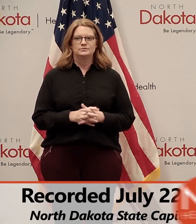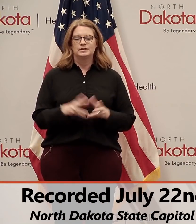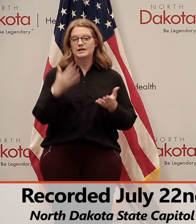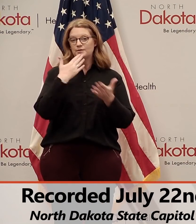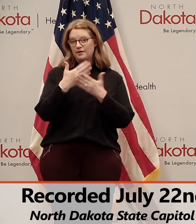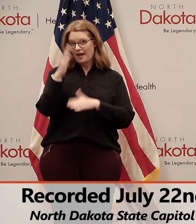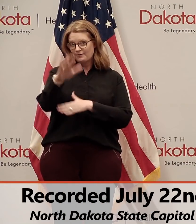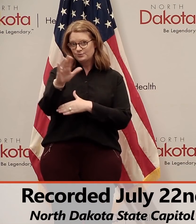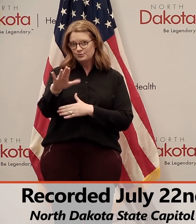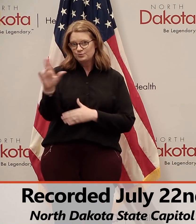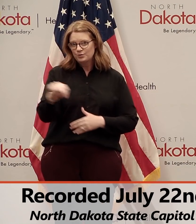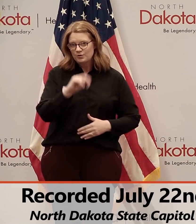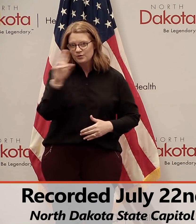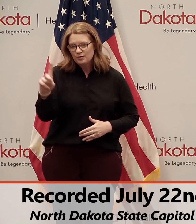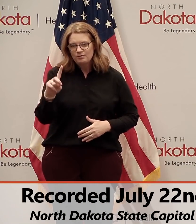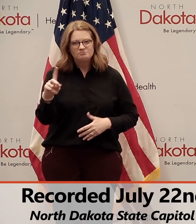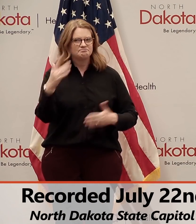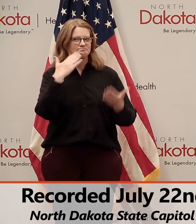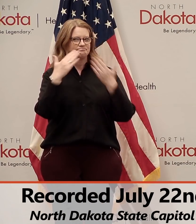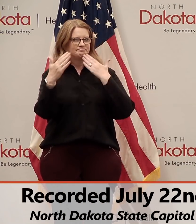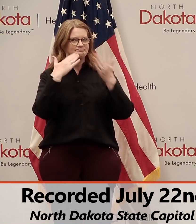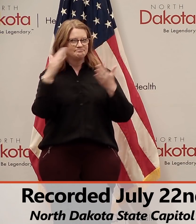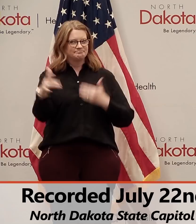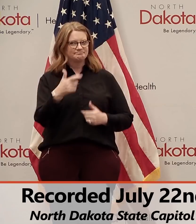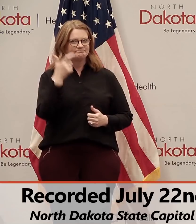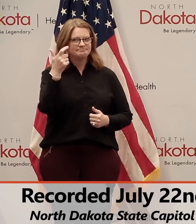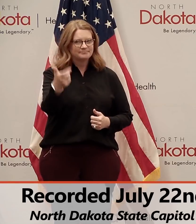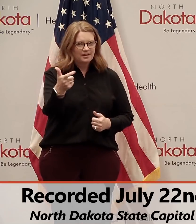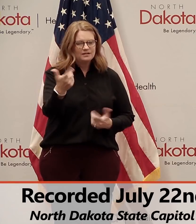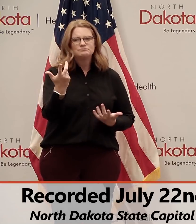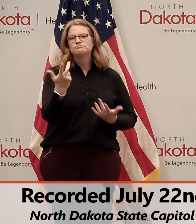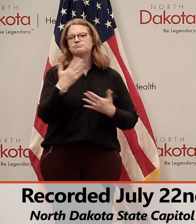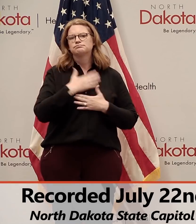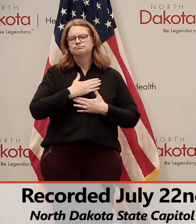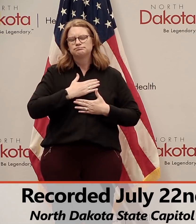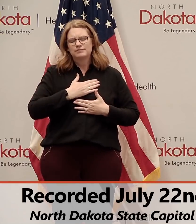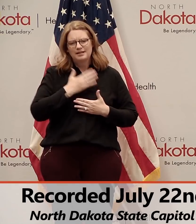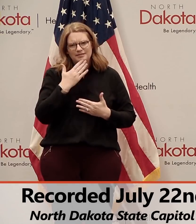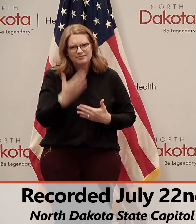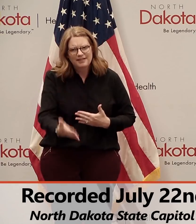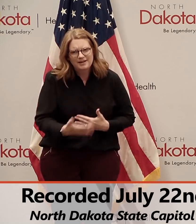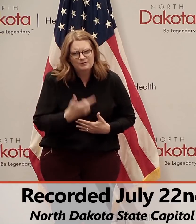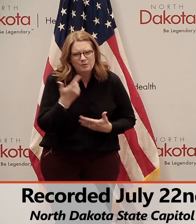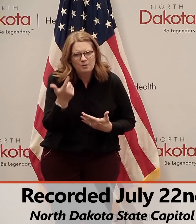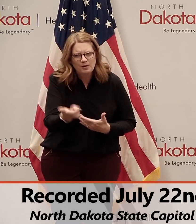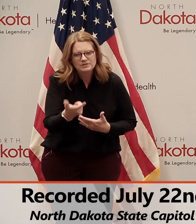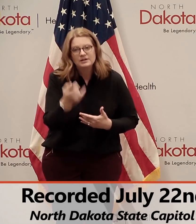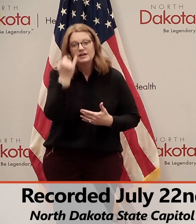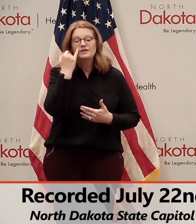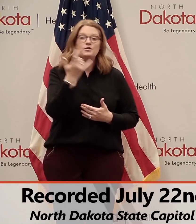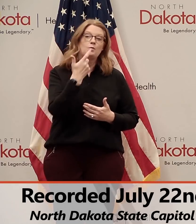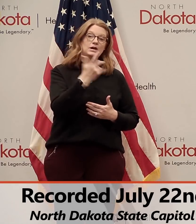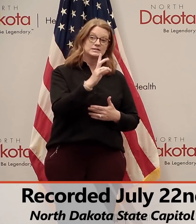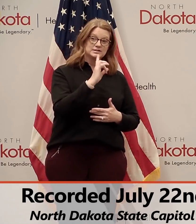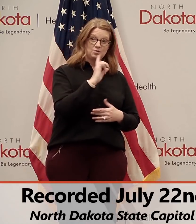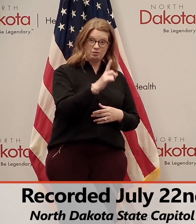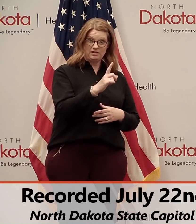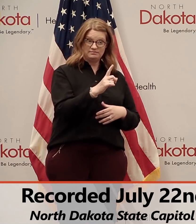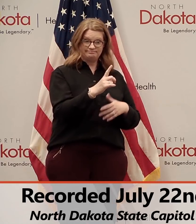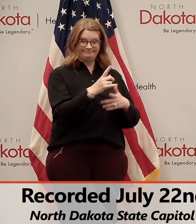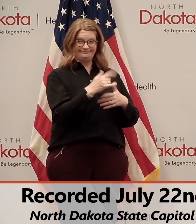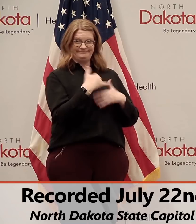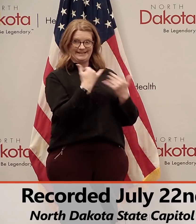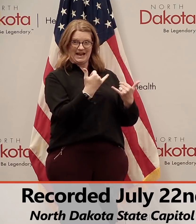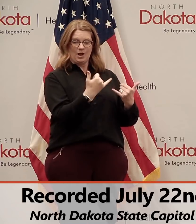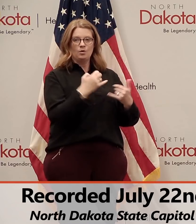Good afternoon, North Dakota. Thank you for tuning in. As always, we're grateful for your presence. Thanks for whether you're watching in real time or online